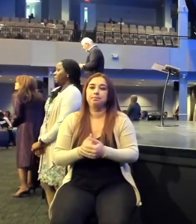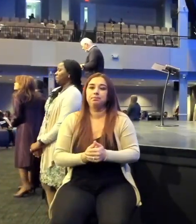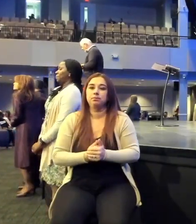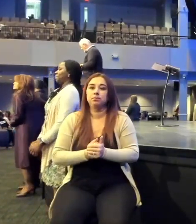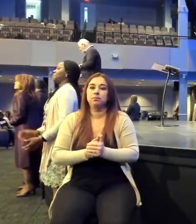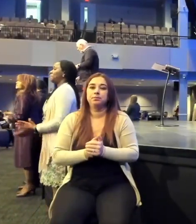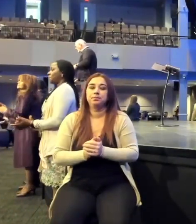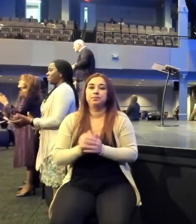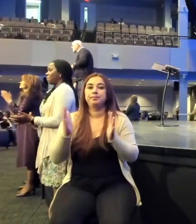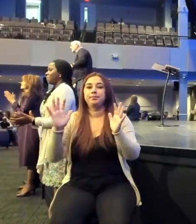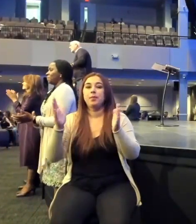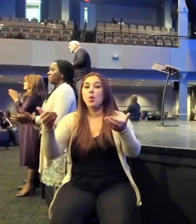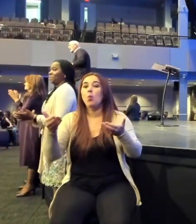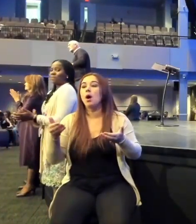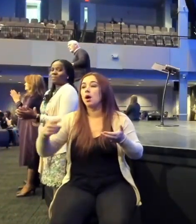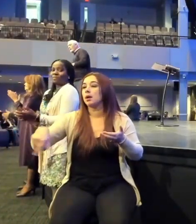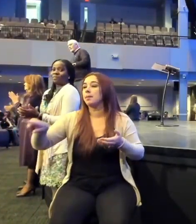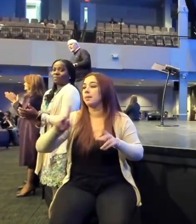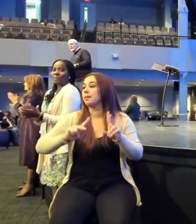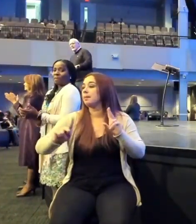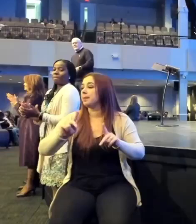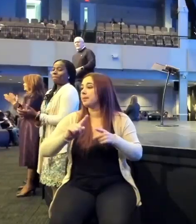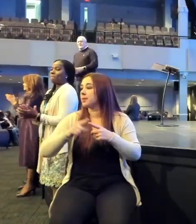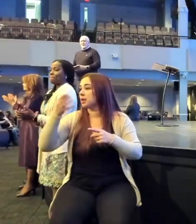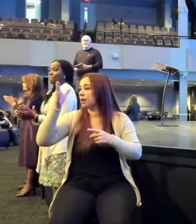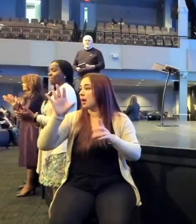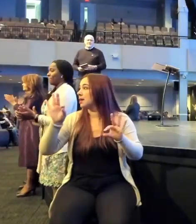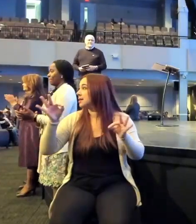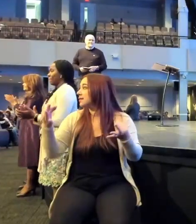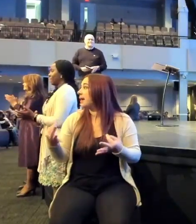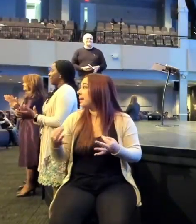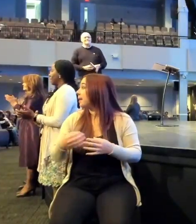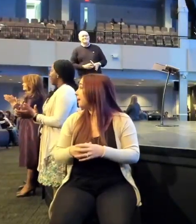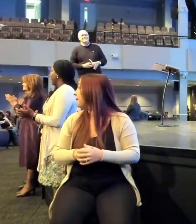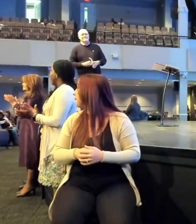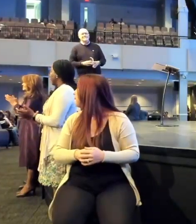amen. Can we welcome some people to God's family today? Fantastic.